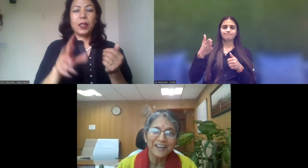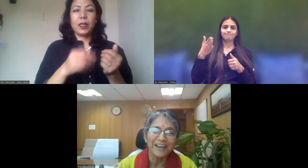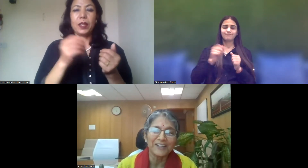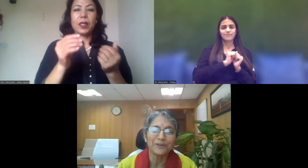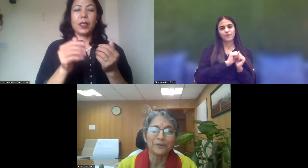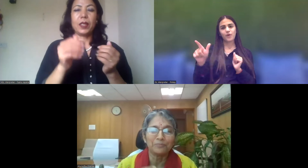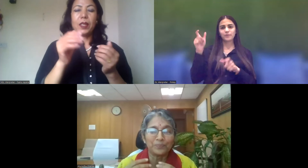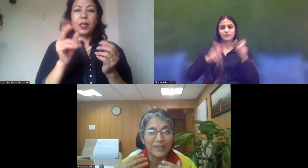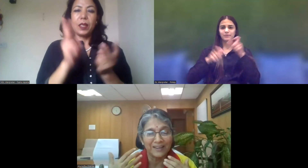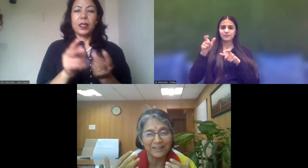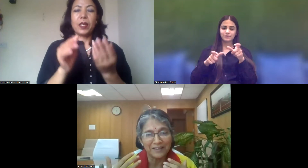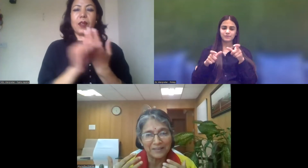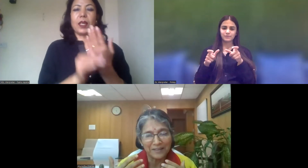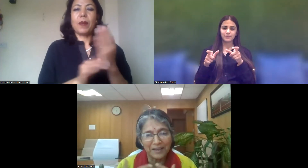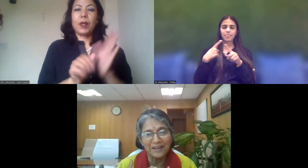further,